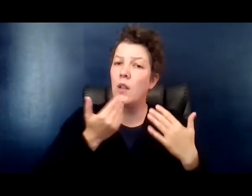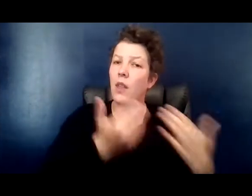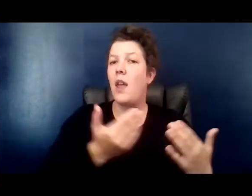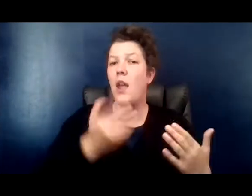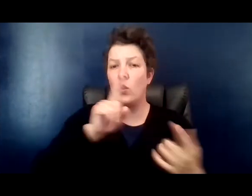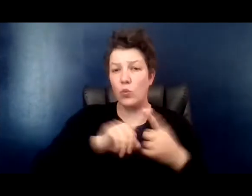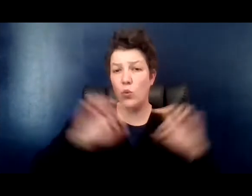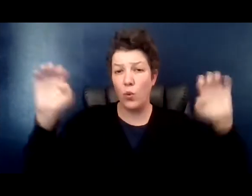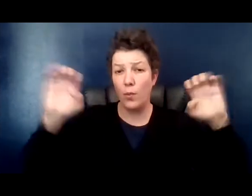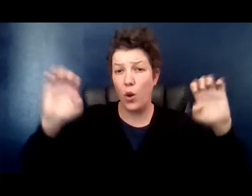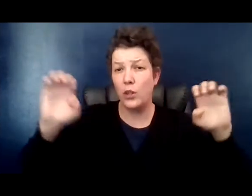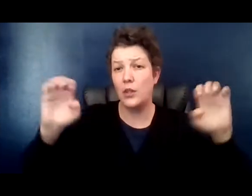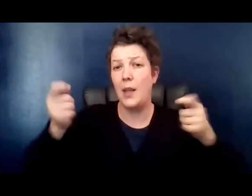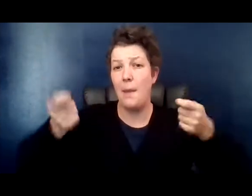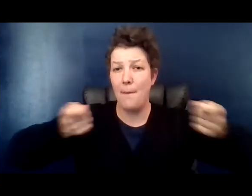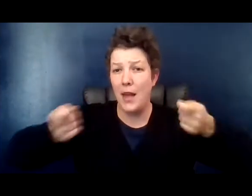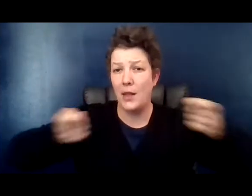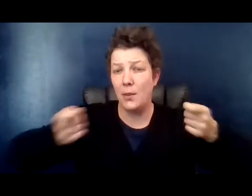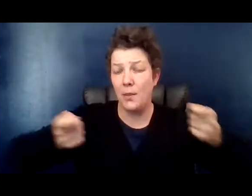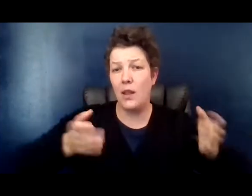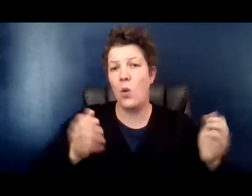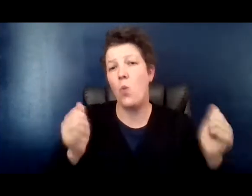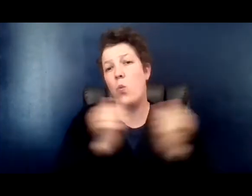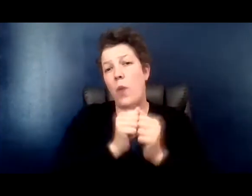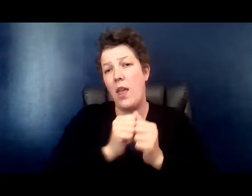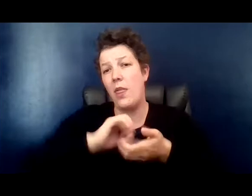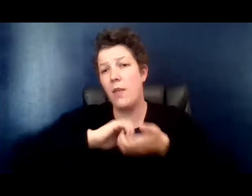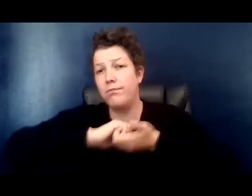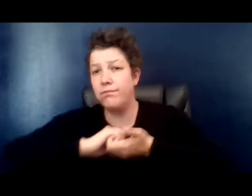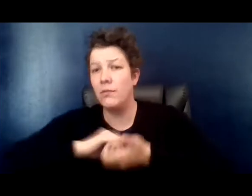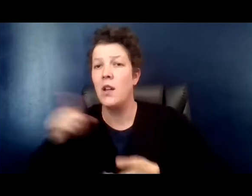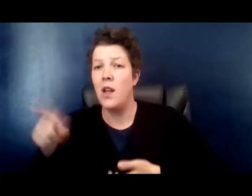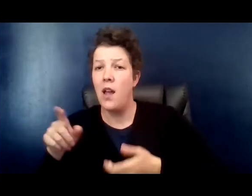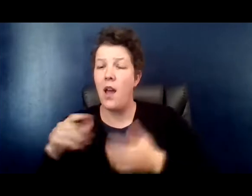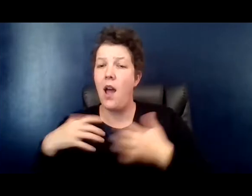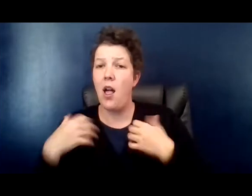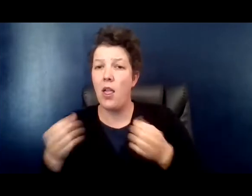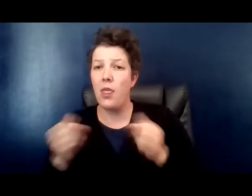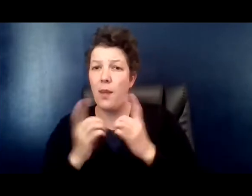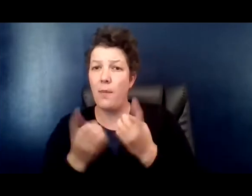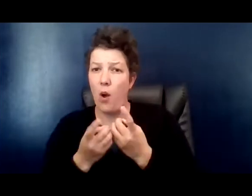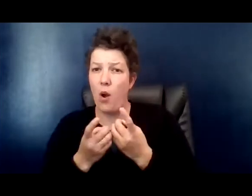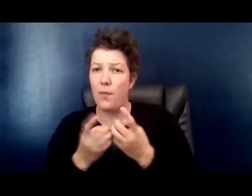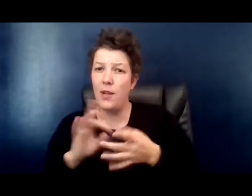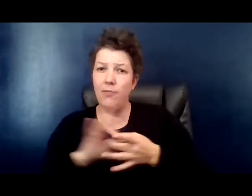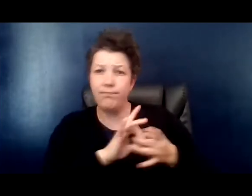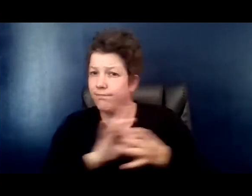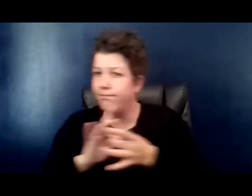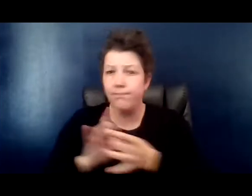thank you. Both of them have had to work hand in hand with both of these crises that are going on here in our community at one time.